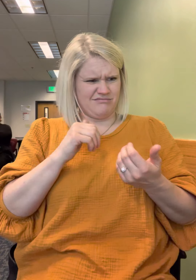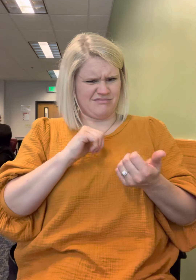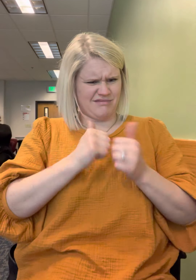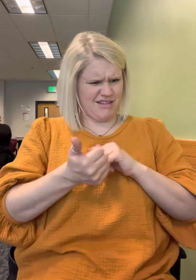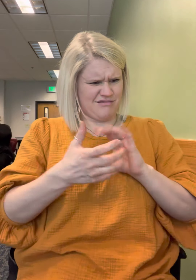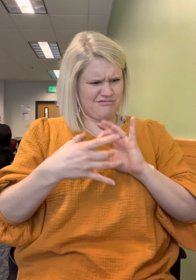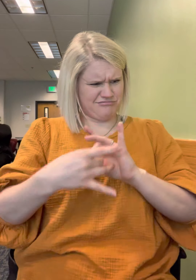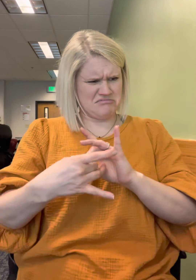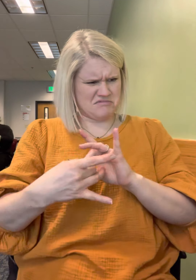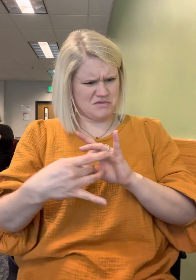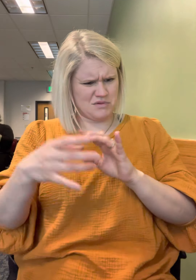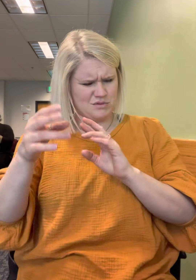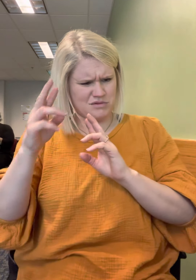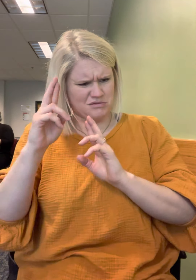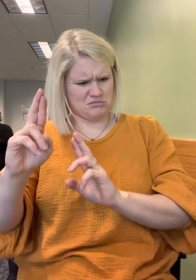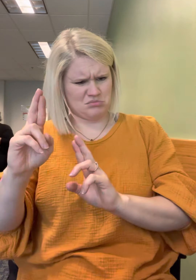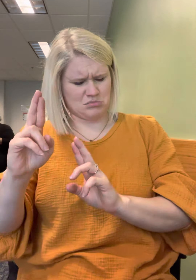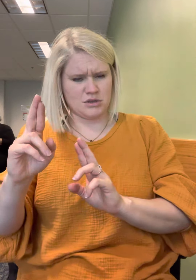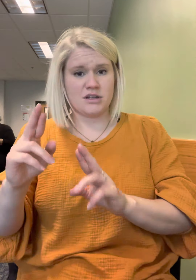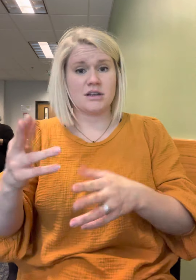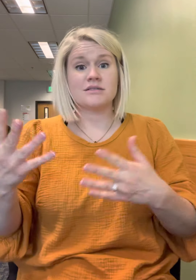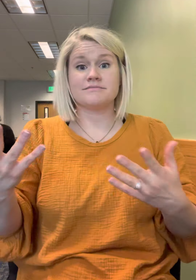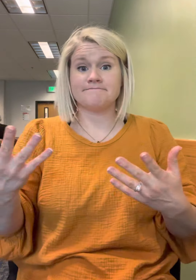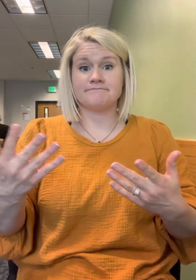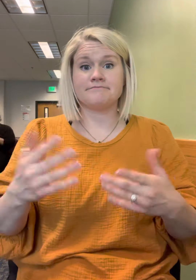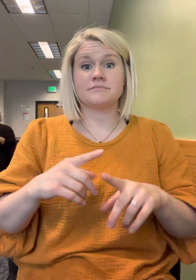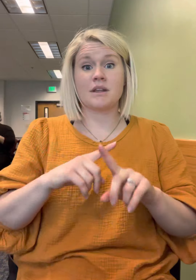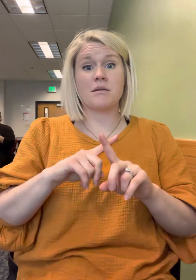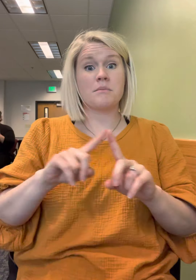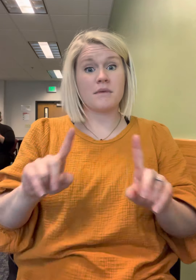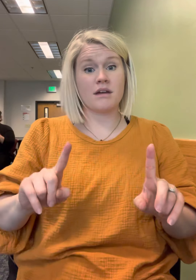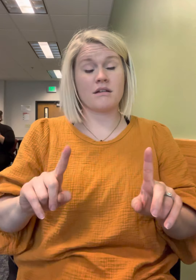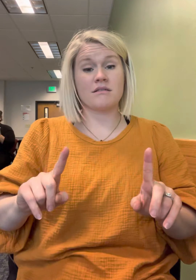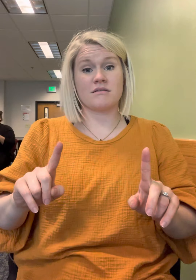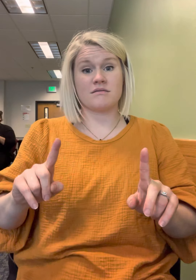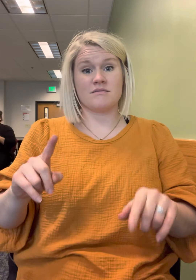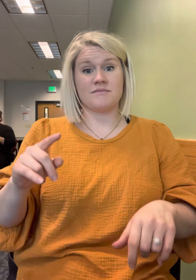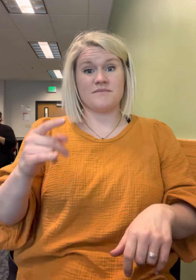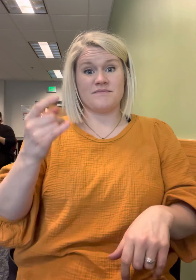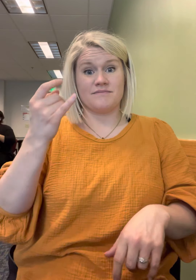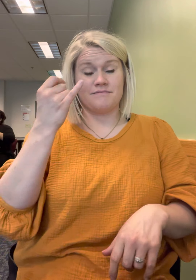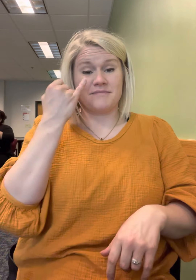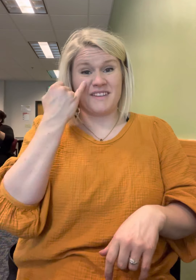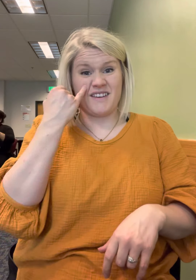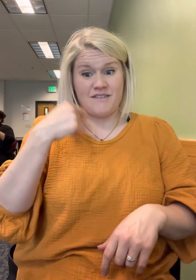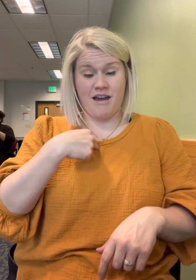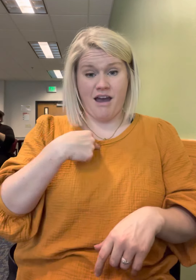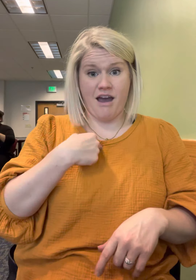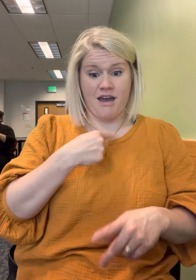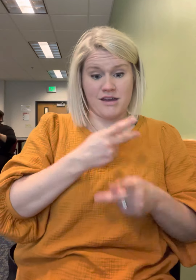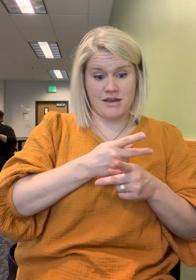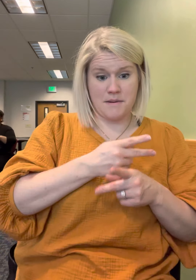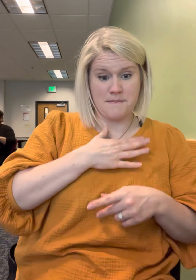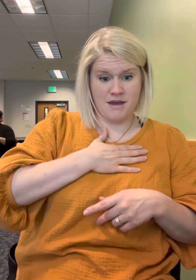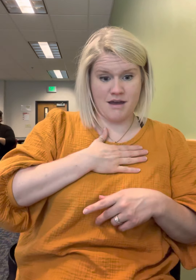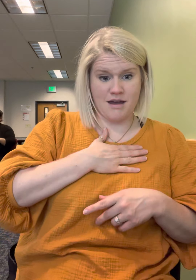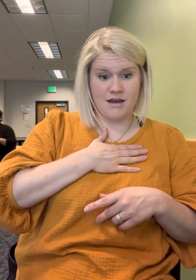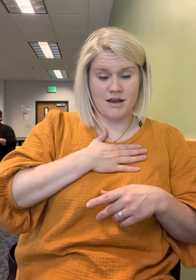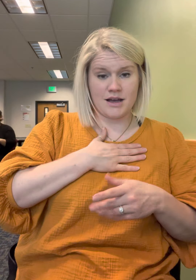boys and girls. And if you keep your things neat, and I promise I'll try to keep my things neat, it's just one more way of saying